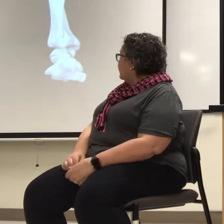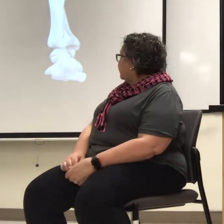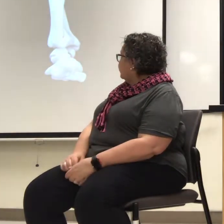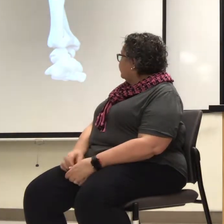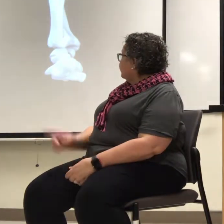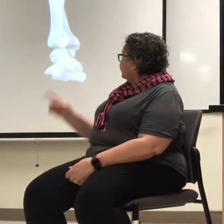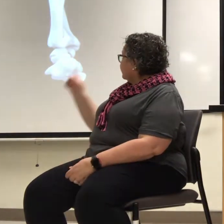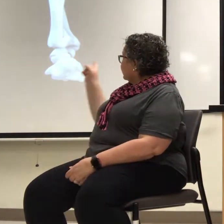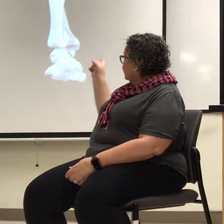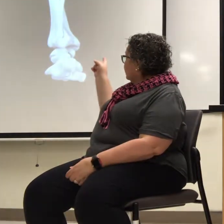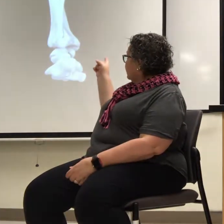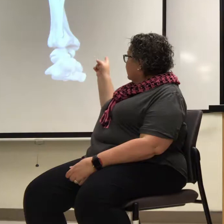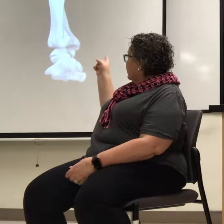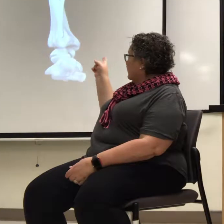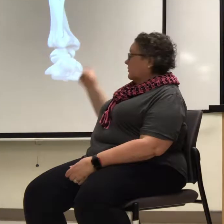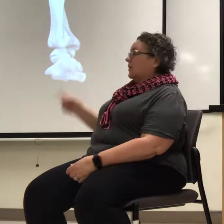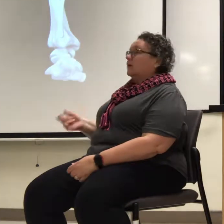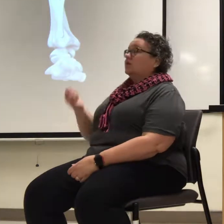Here's the question.